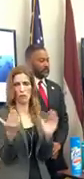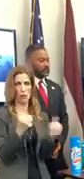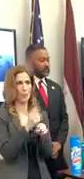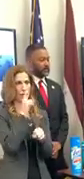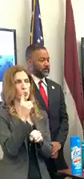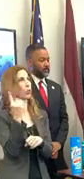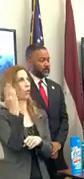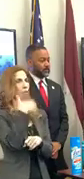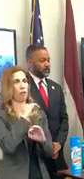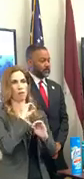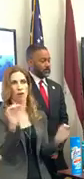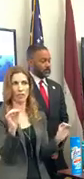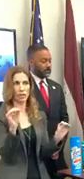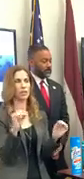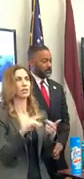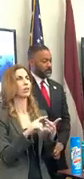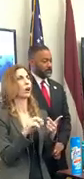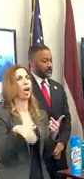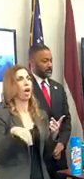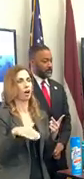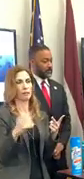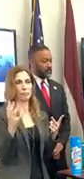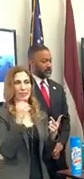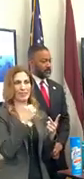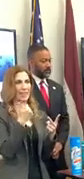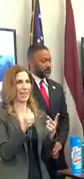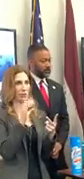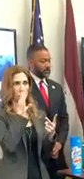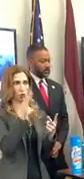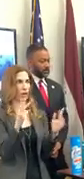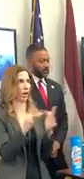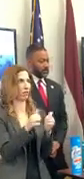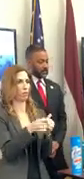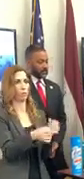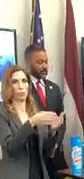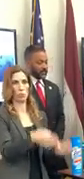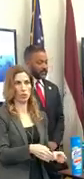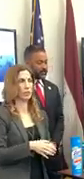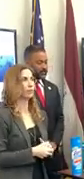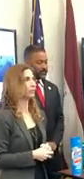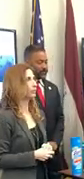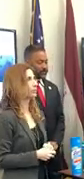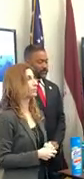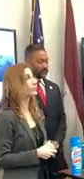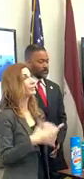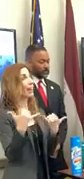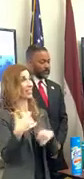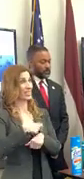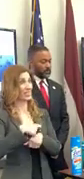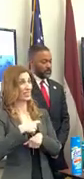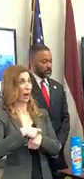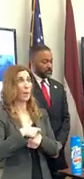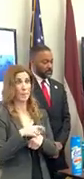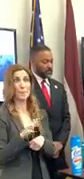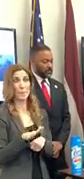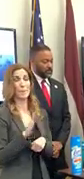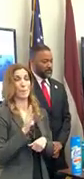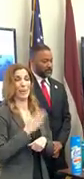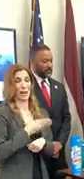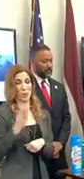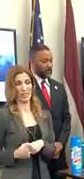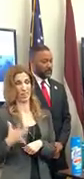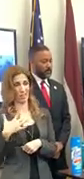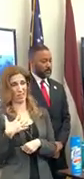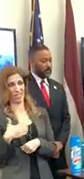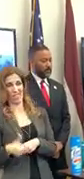missed anyone or missed any possible direct contact. At this point, at least on our side,